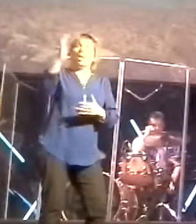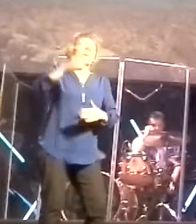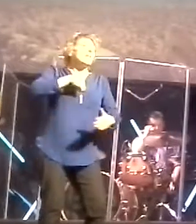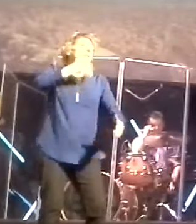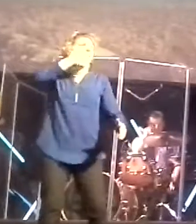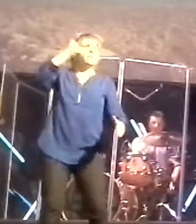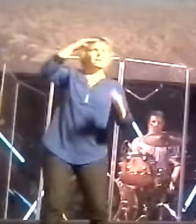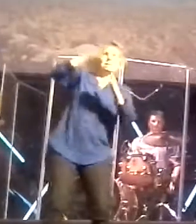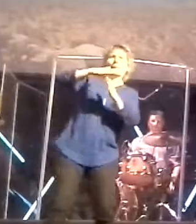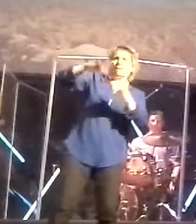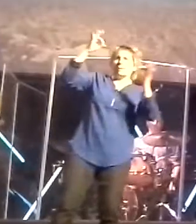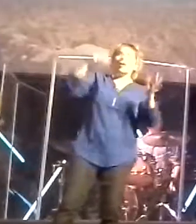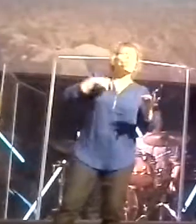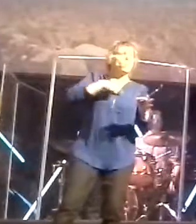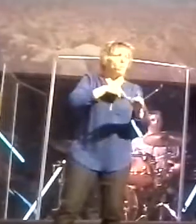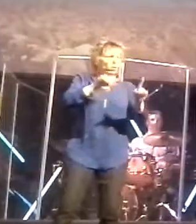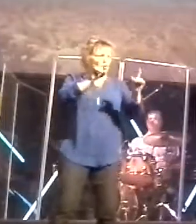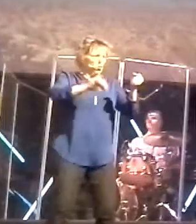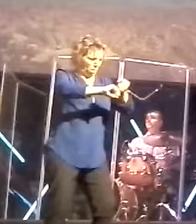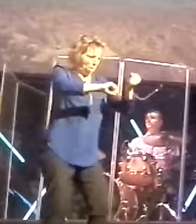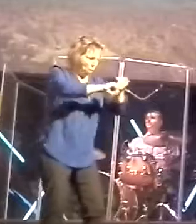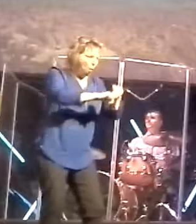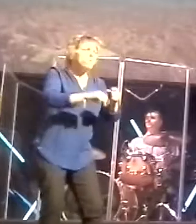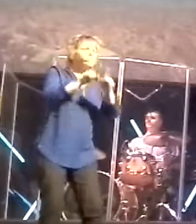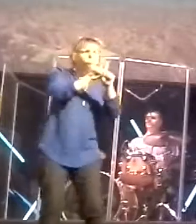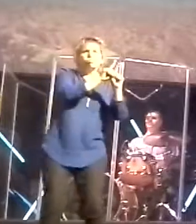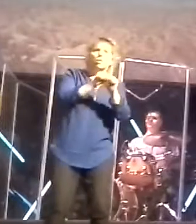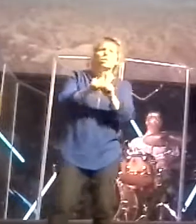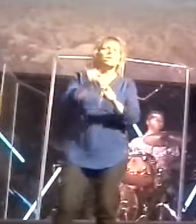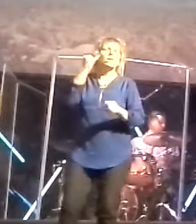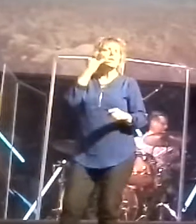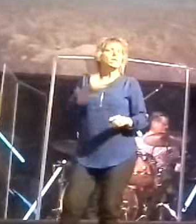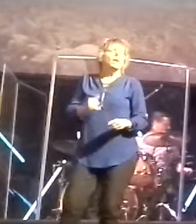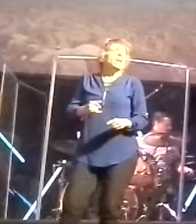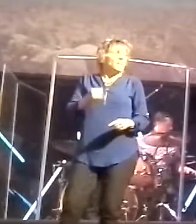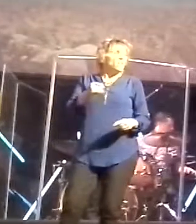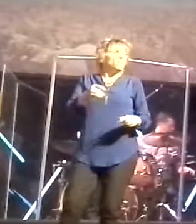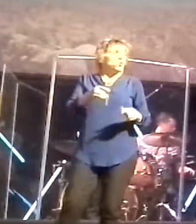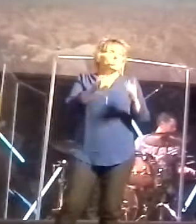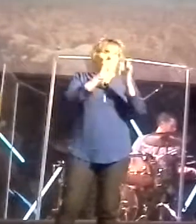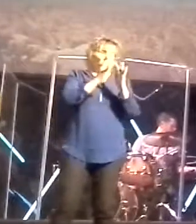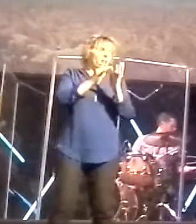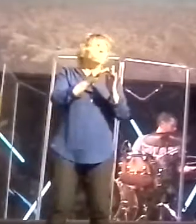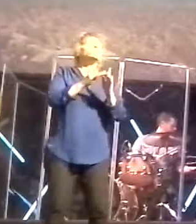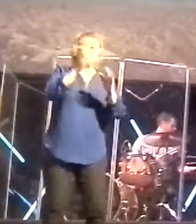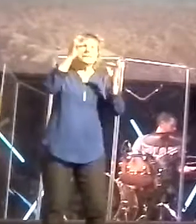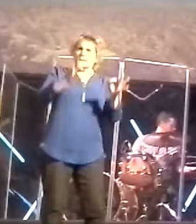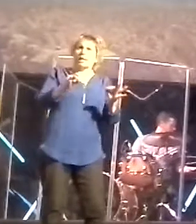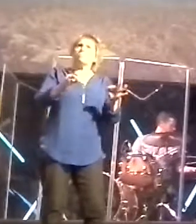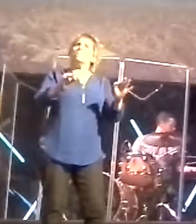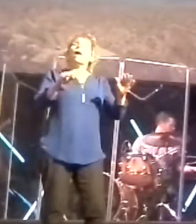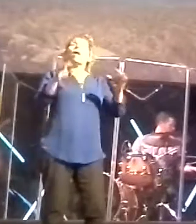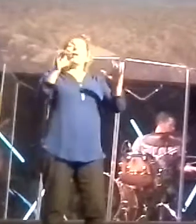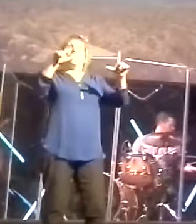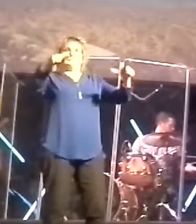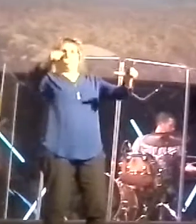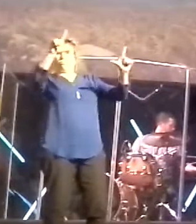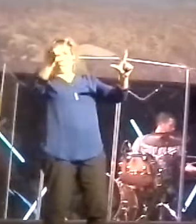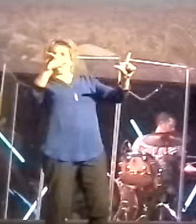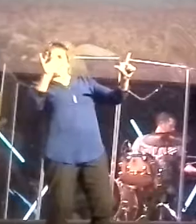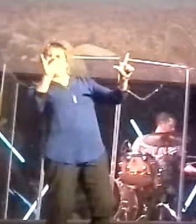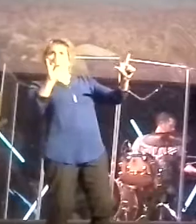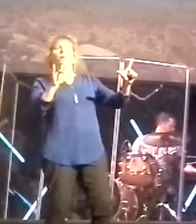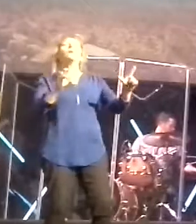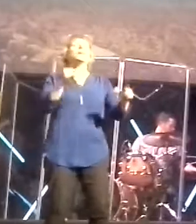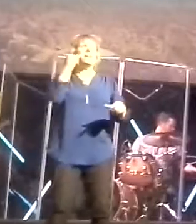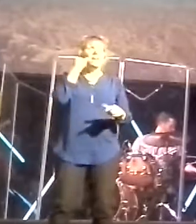this lifetime. And we want to walk with you. If you made that decision online, please click the button. Fill out the form. Watch the video. We want to be part of your journey.